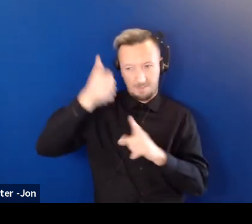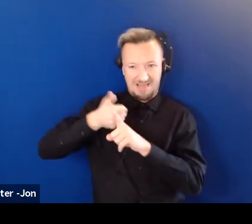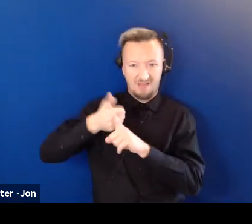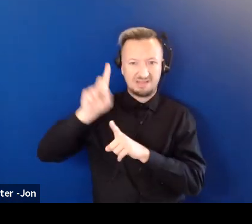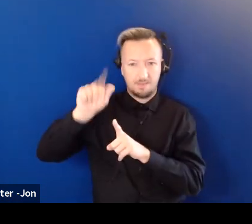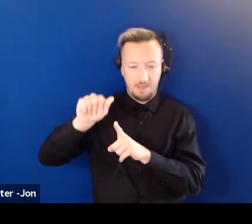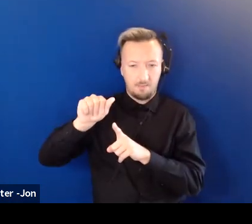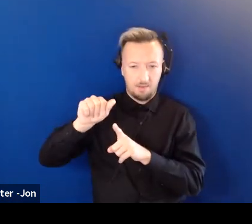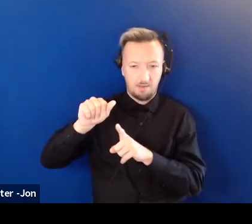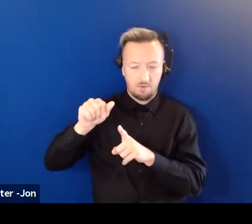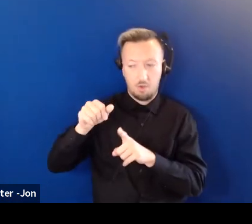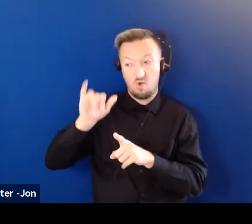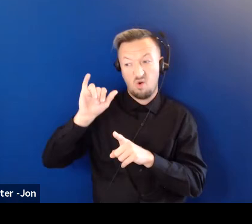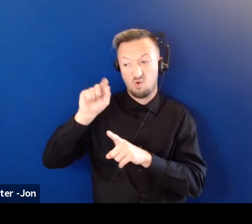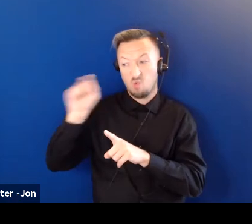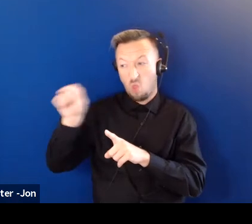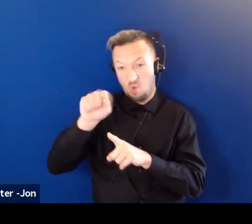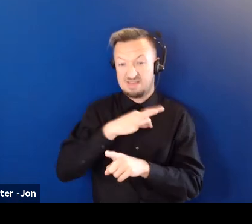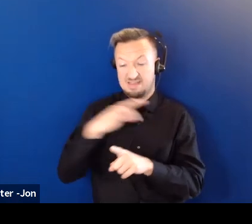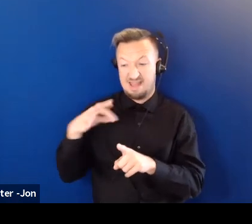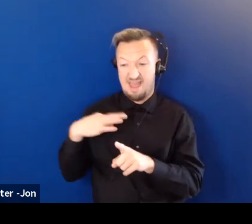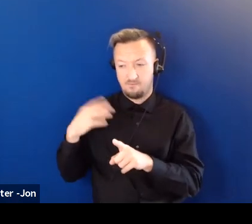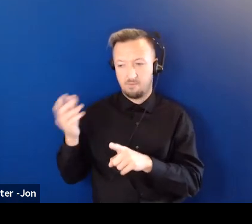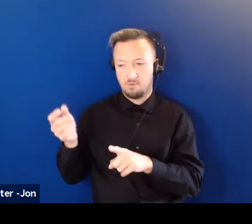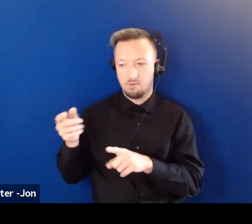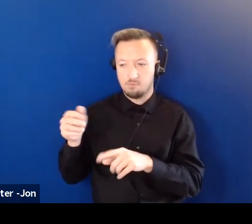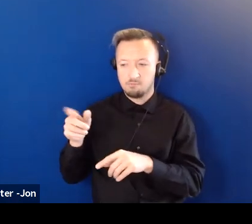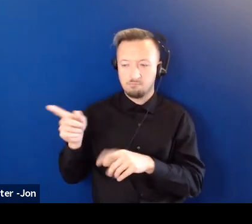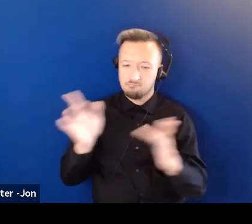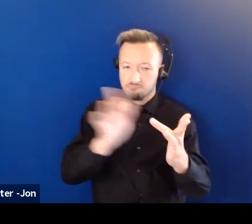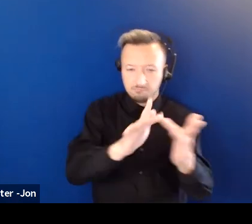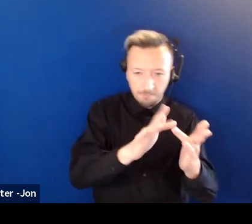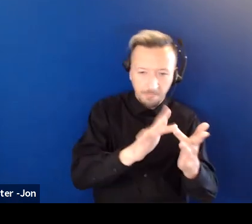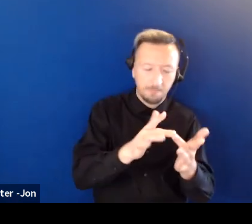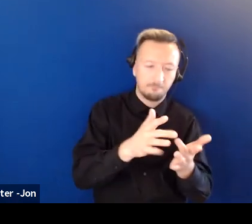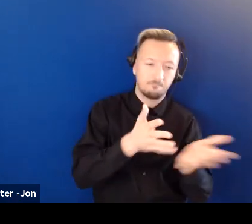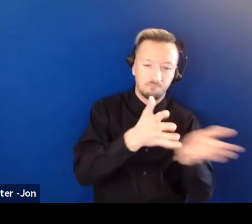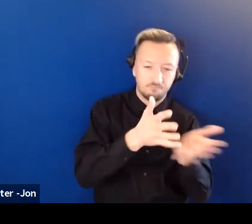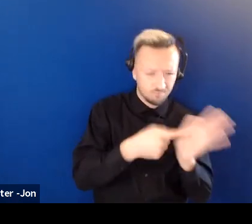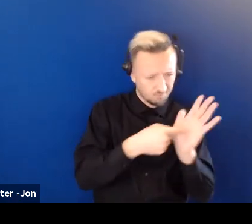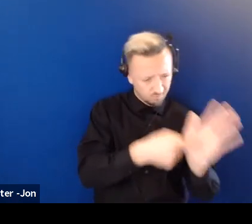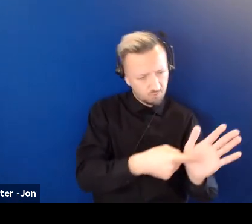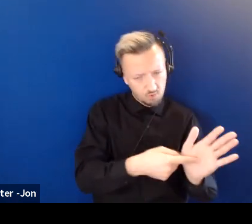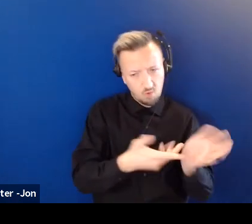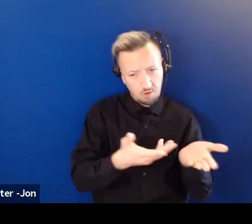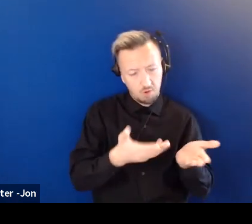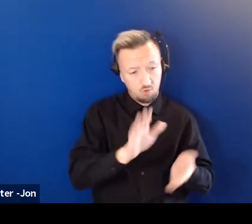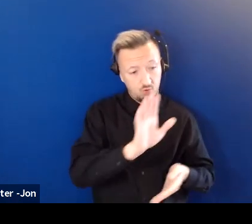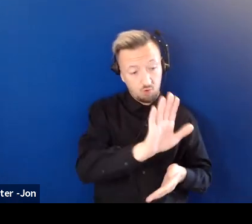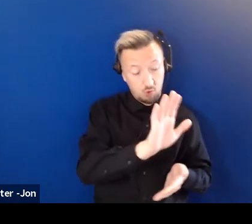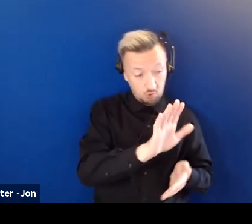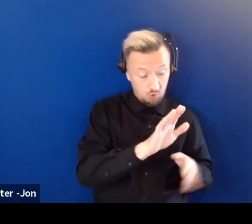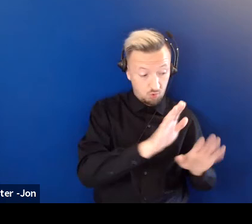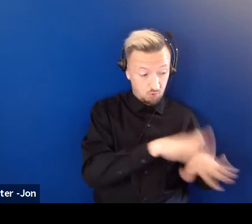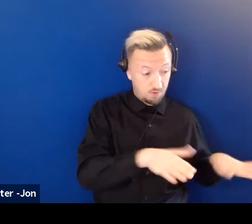that those staff members are reaching out and connecting, and kind of showing that, like, hey, your child